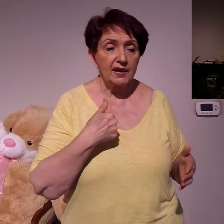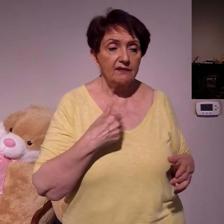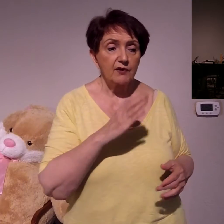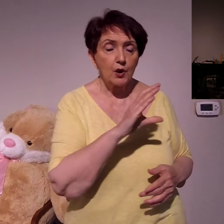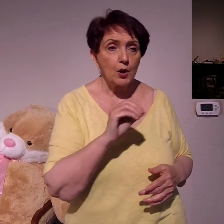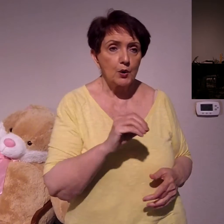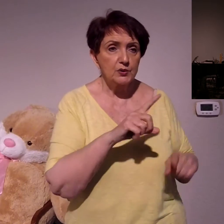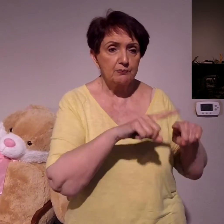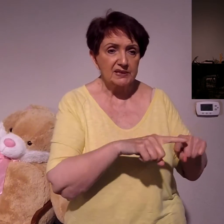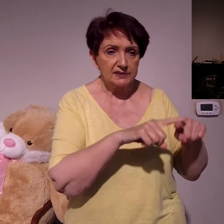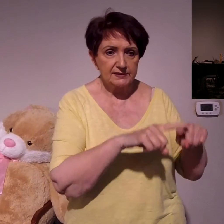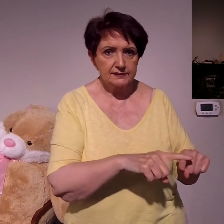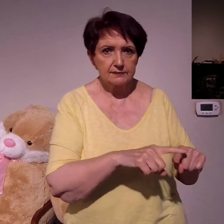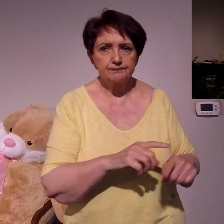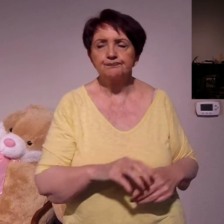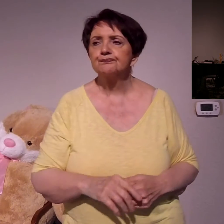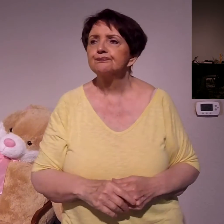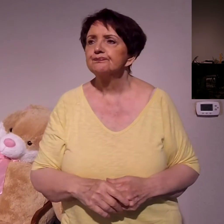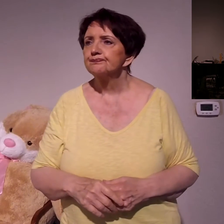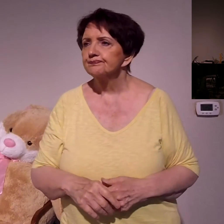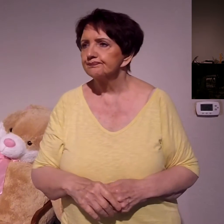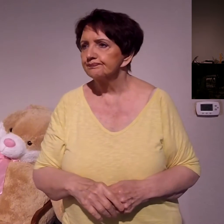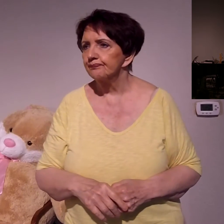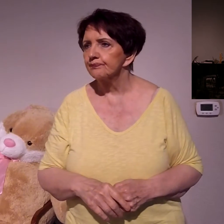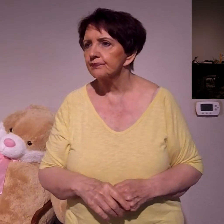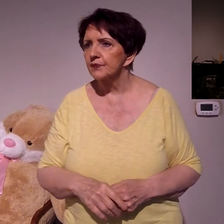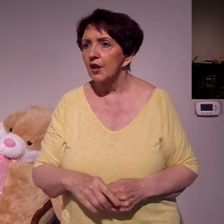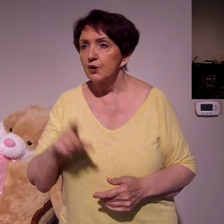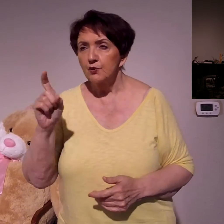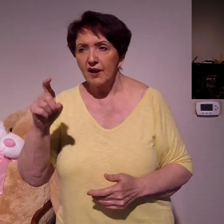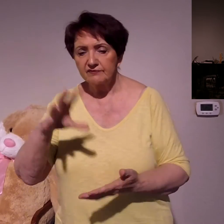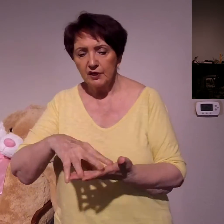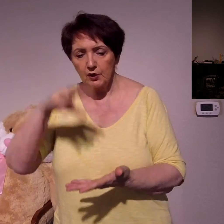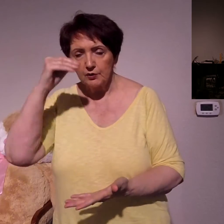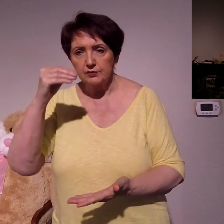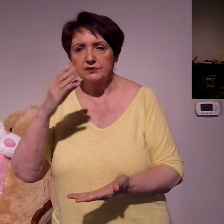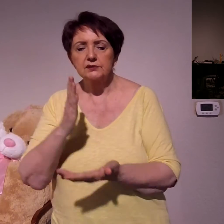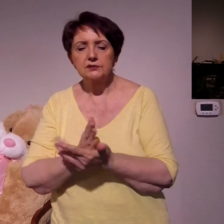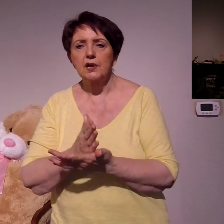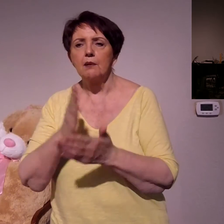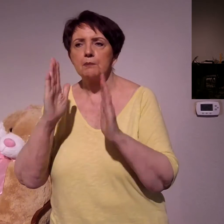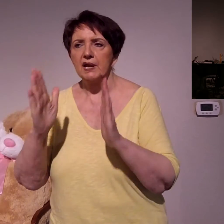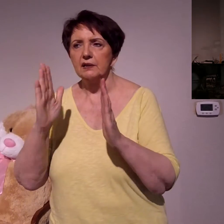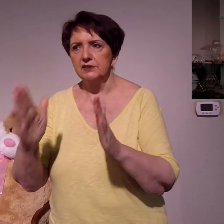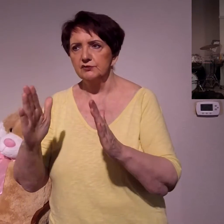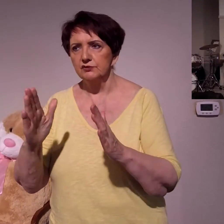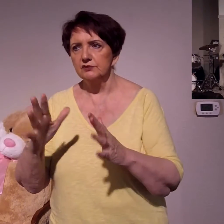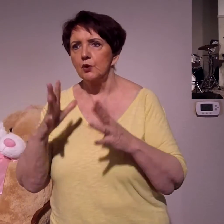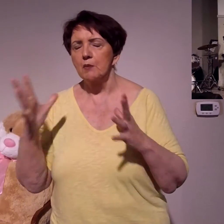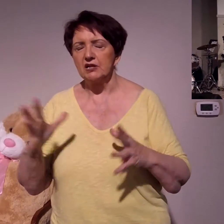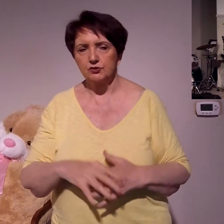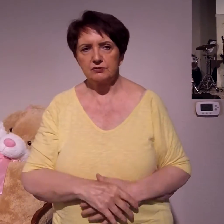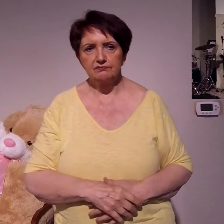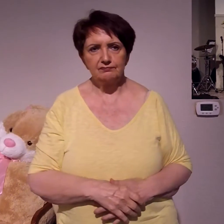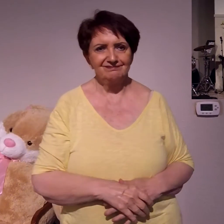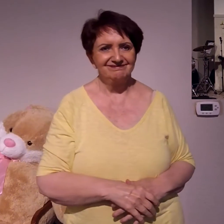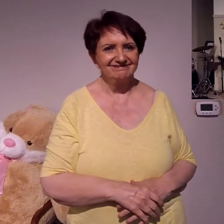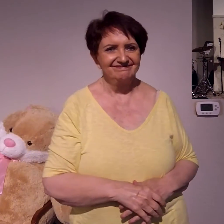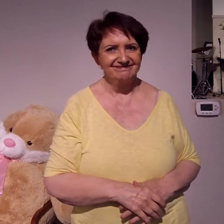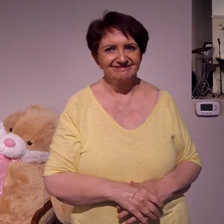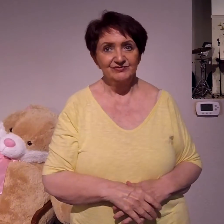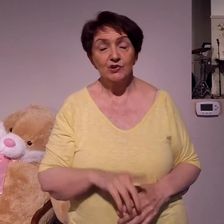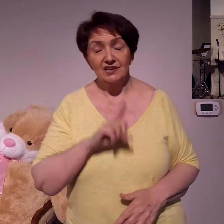question. And so for those of us who have hypervigilance, if you have any kind of alcohol or mental illness, alcohol addictions in your